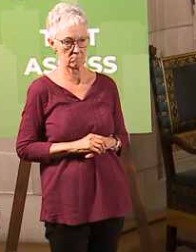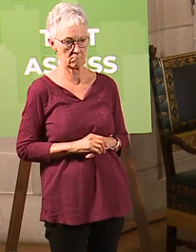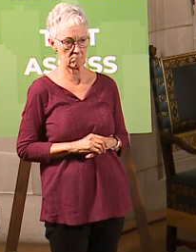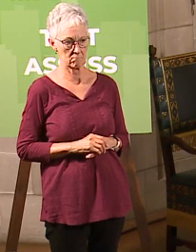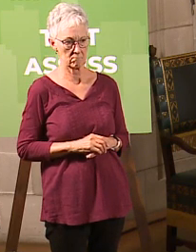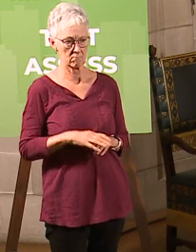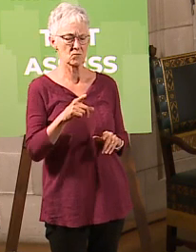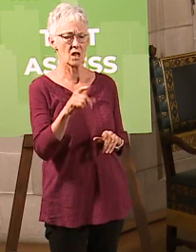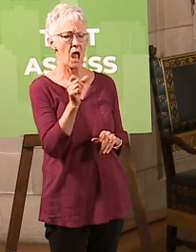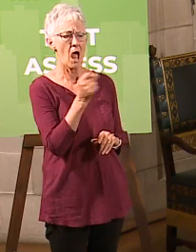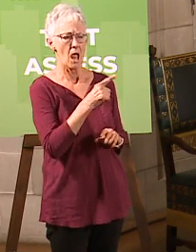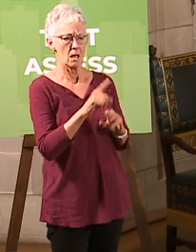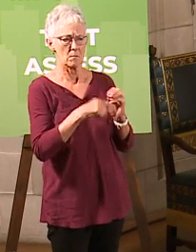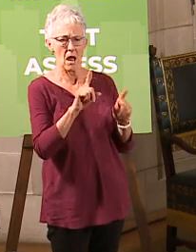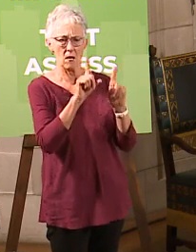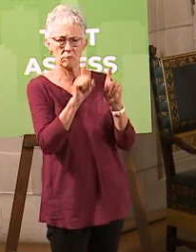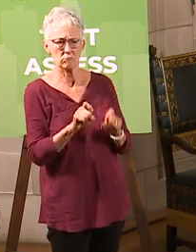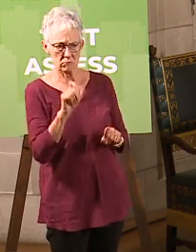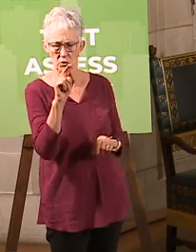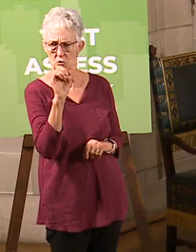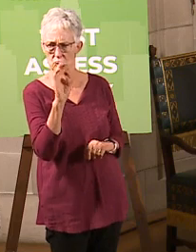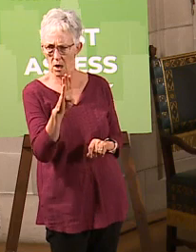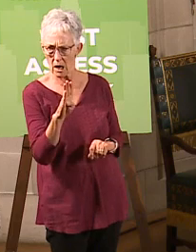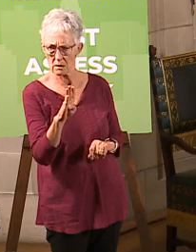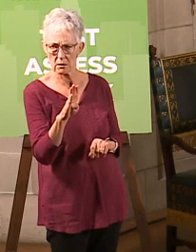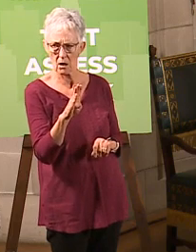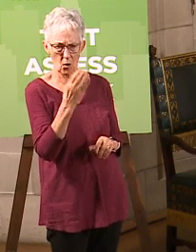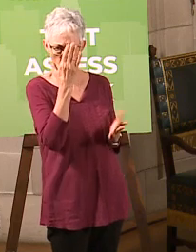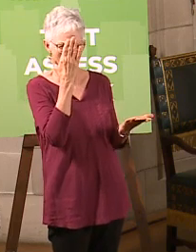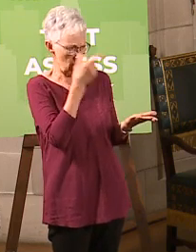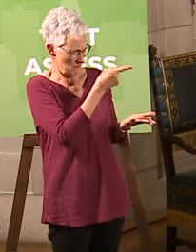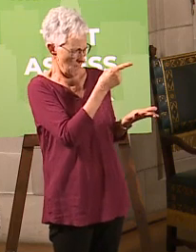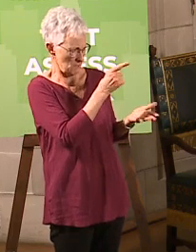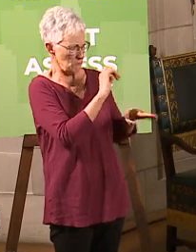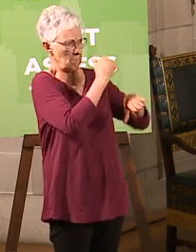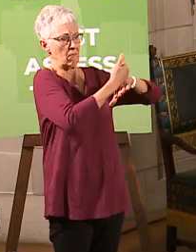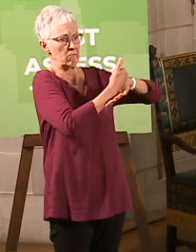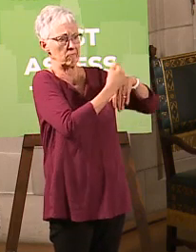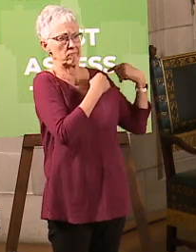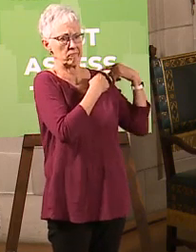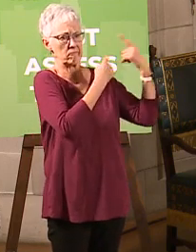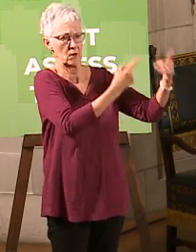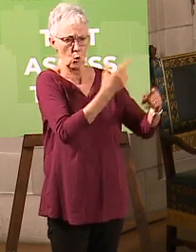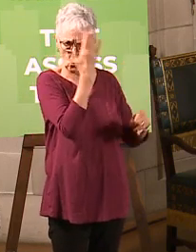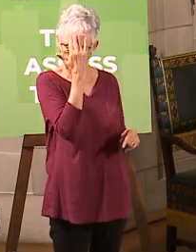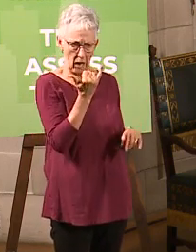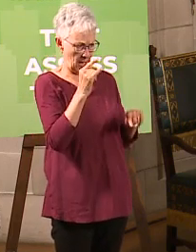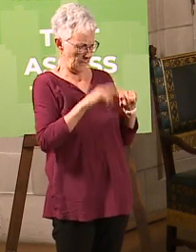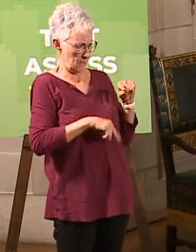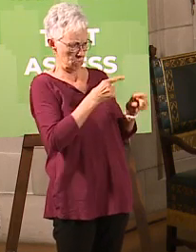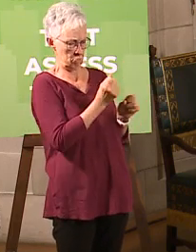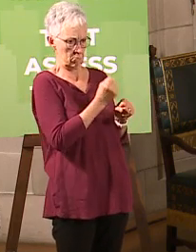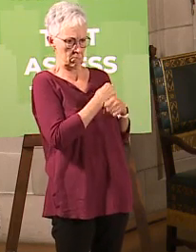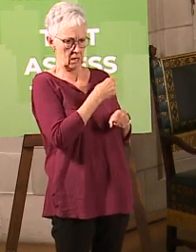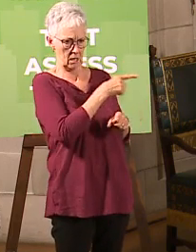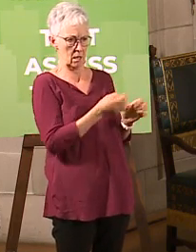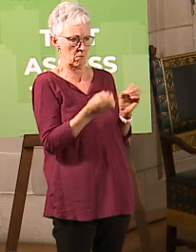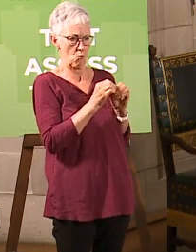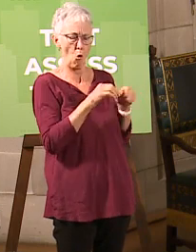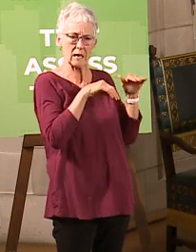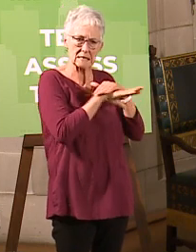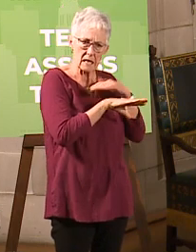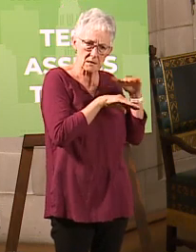tell you that he's got capacity to do more tests. He's got more tests than he's currently doing with regard to testing. So that's an example of how we would